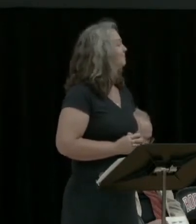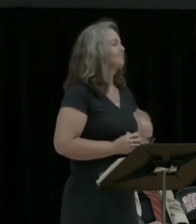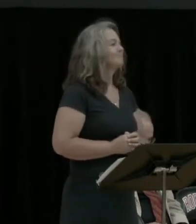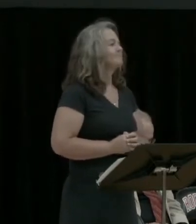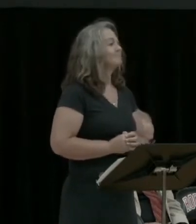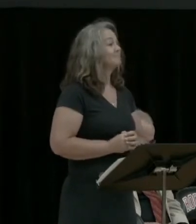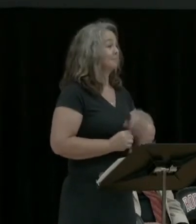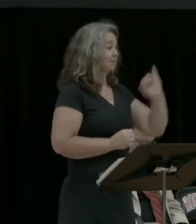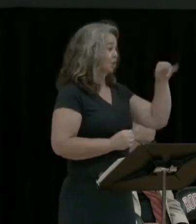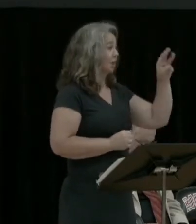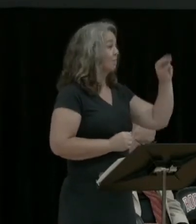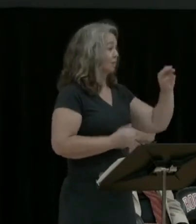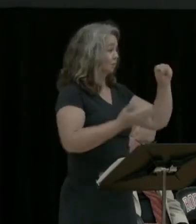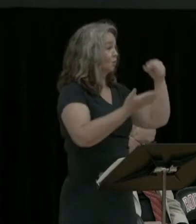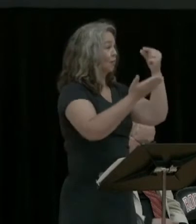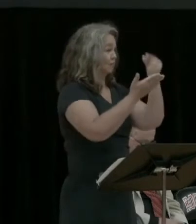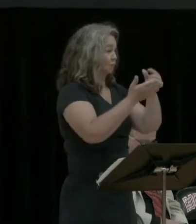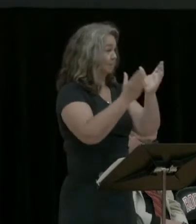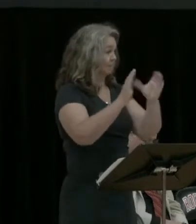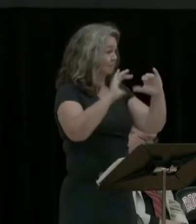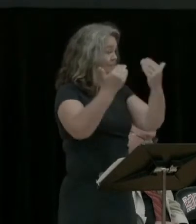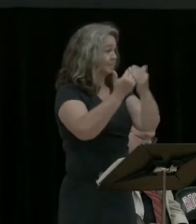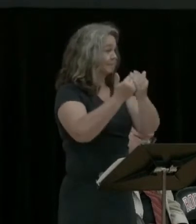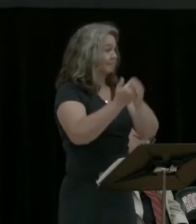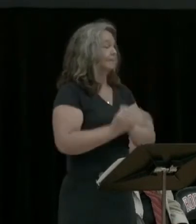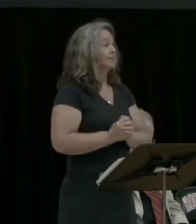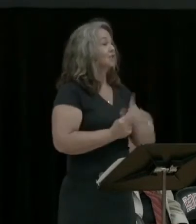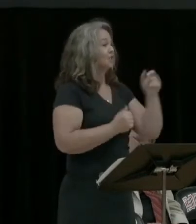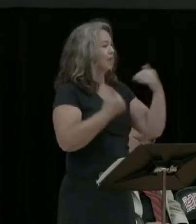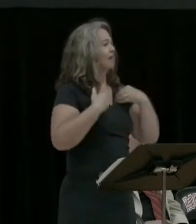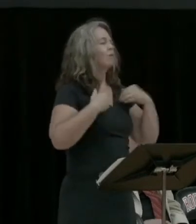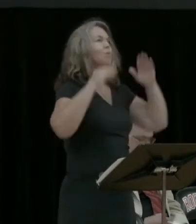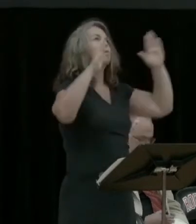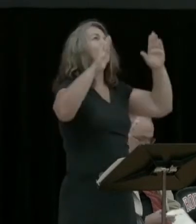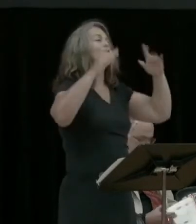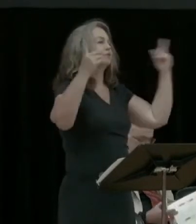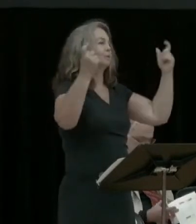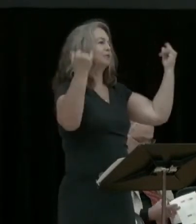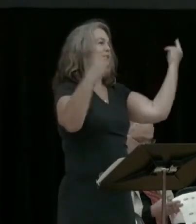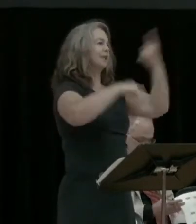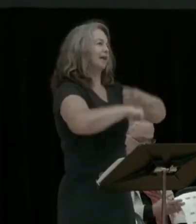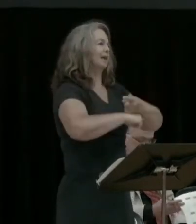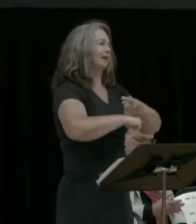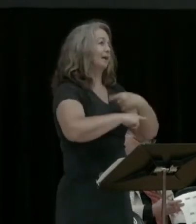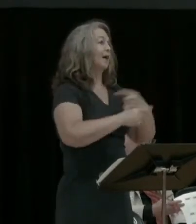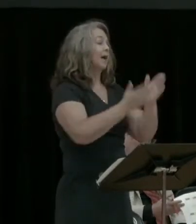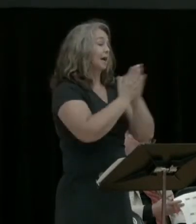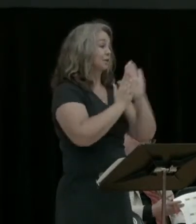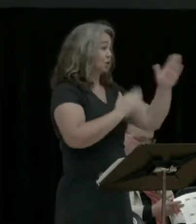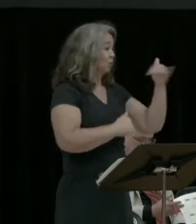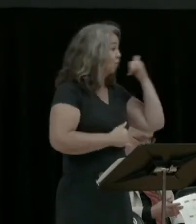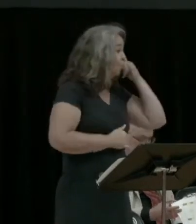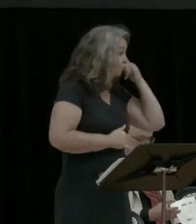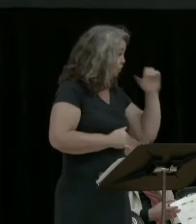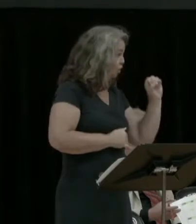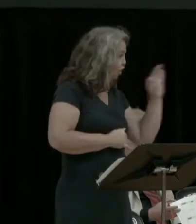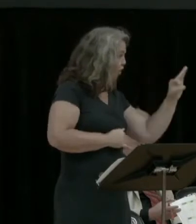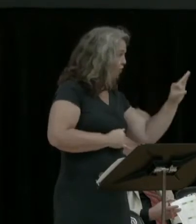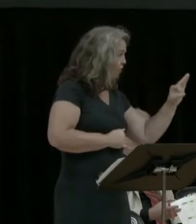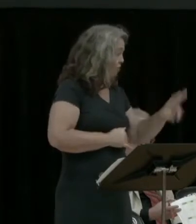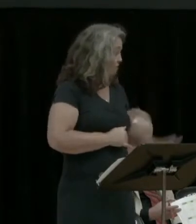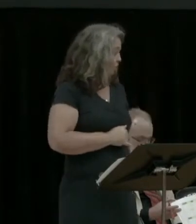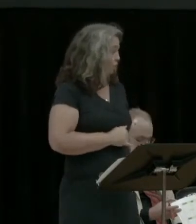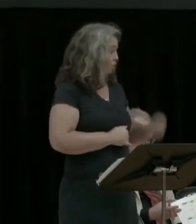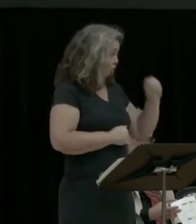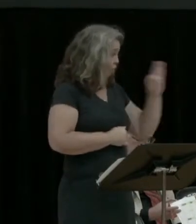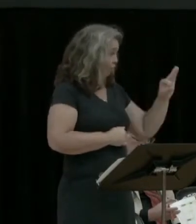Our John Marshall grads absolutely deserve an incredible celebration today. At this time, I ask that you silence all cell phones and any other electronic